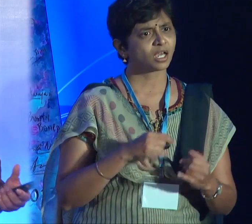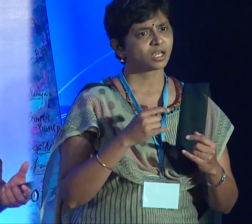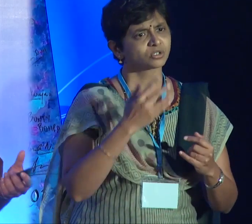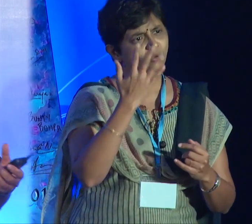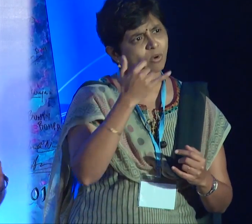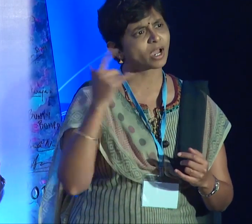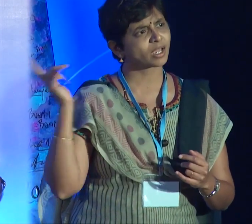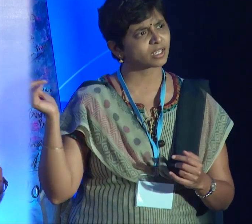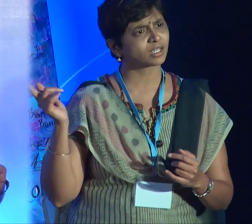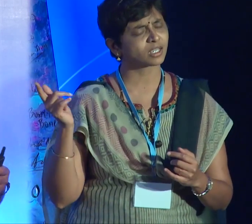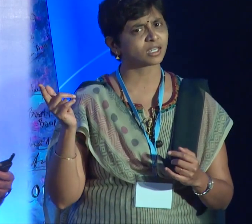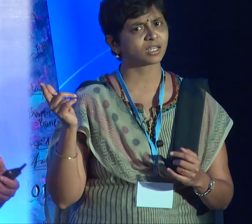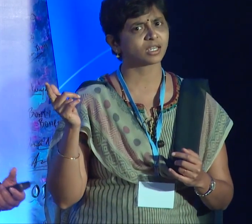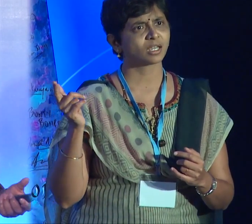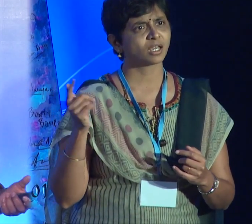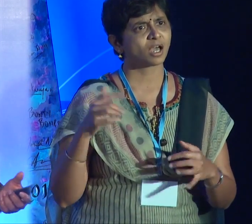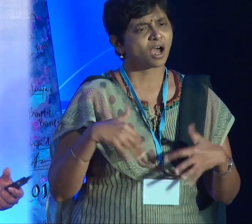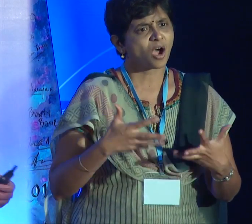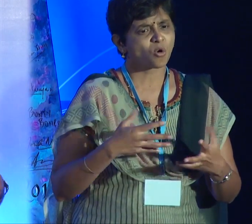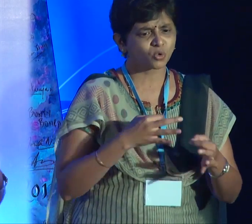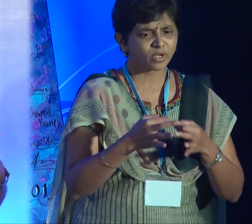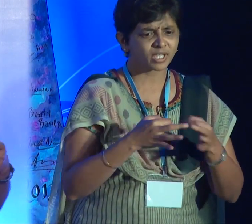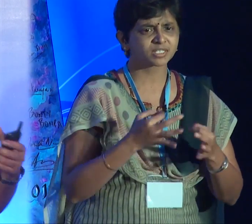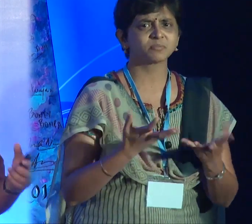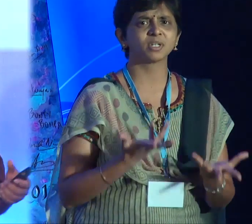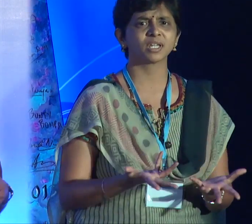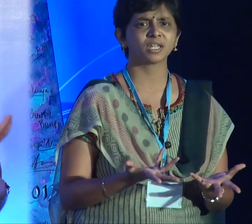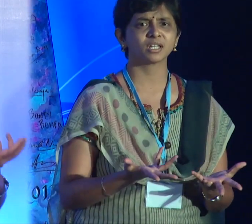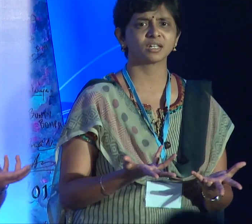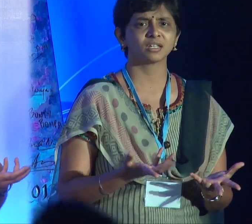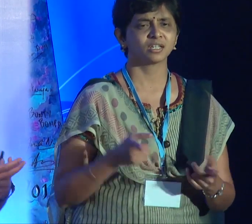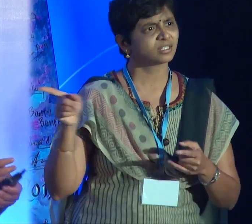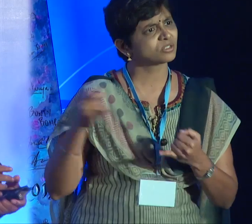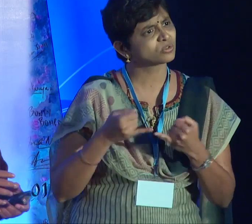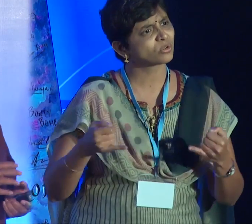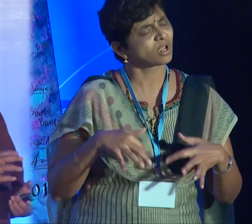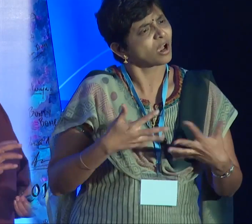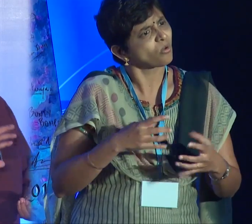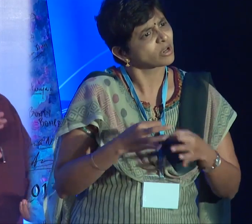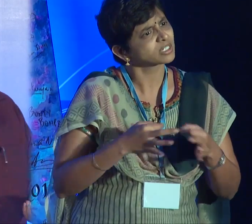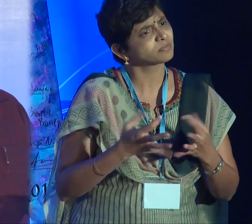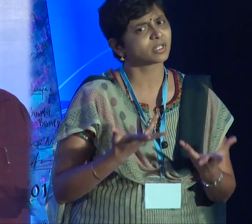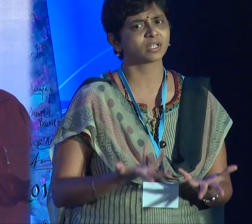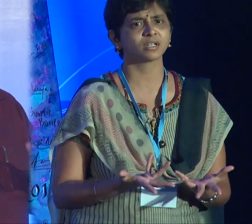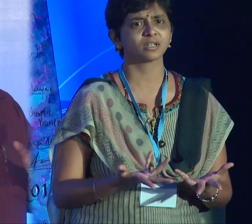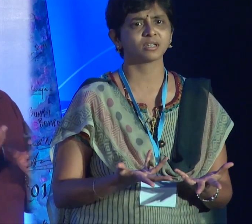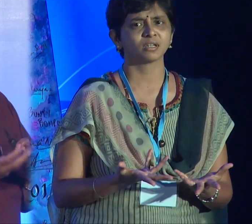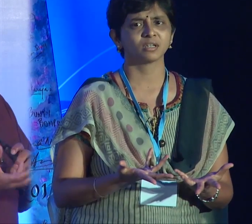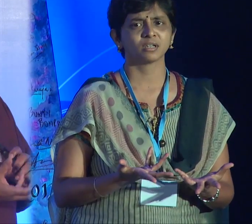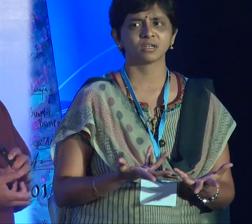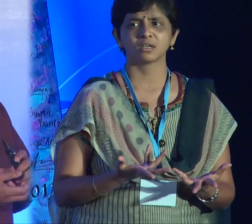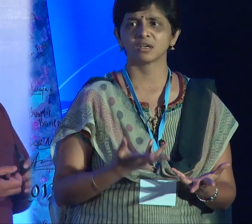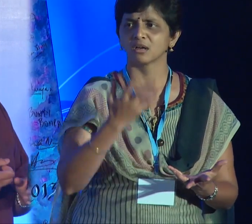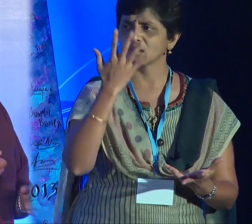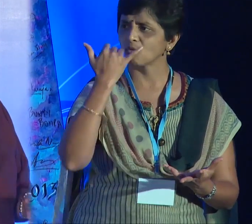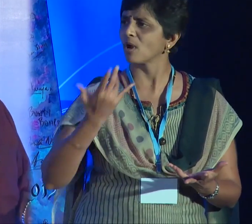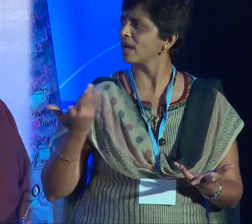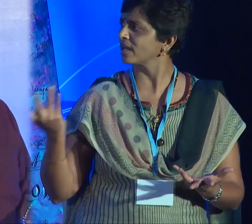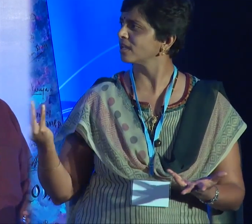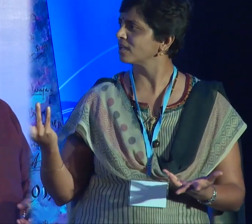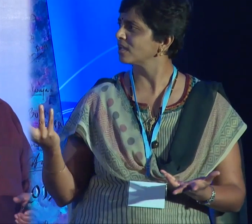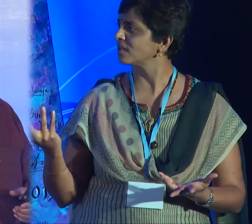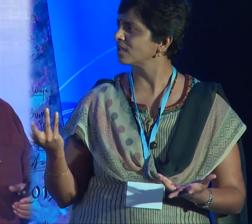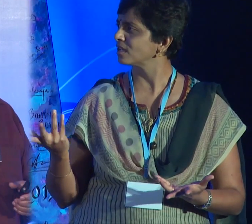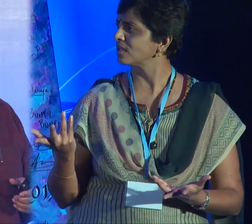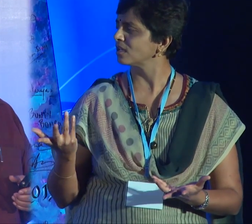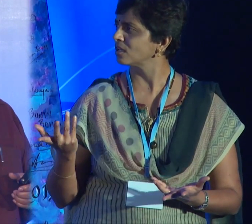storytellers struggling with how to explain and explain the story. You have justifications being given.